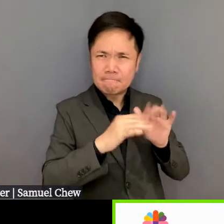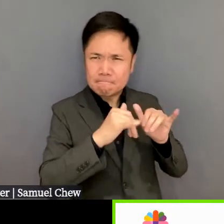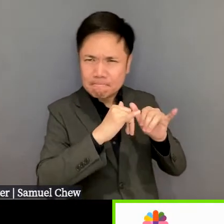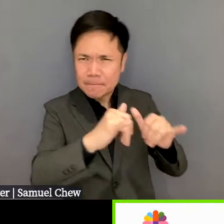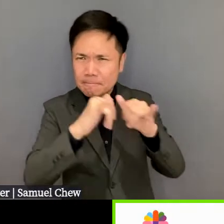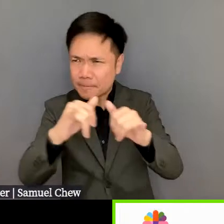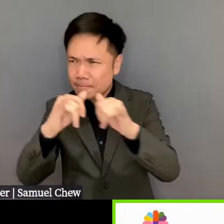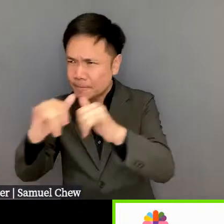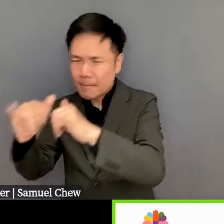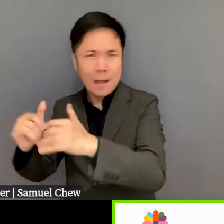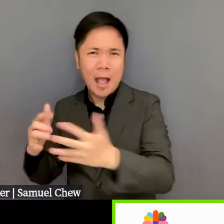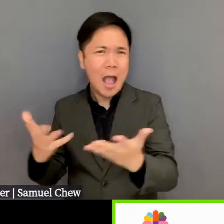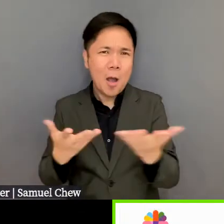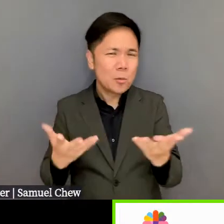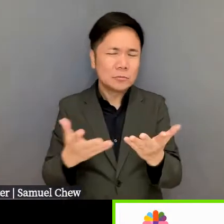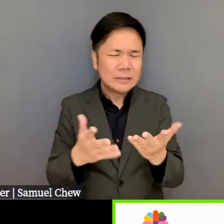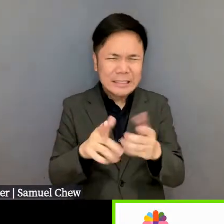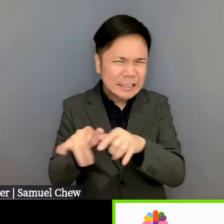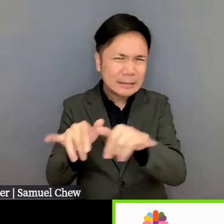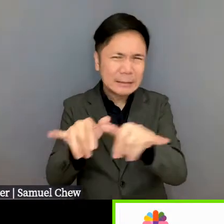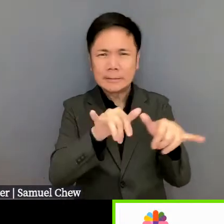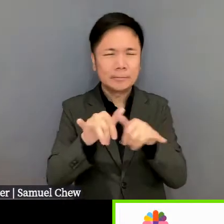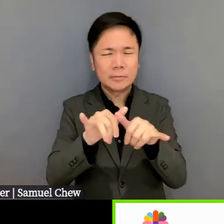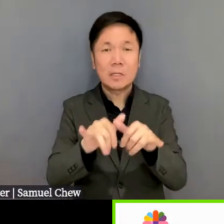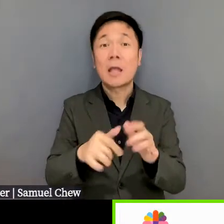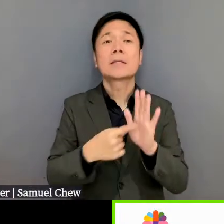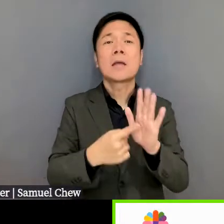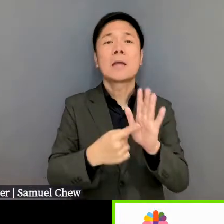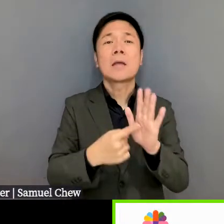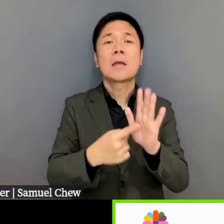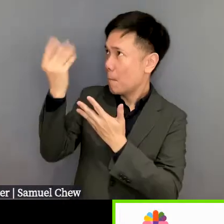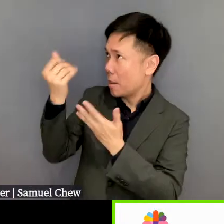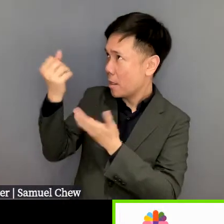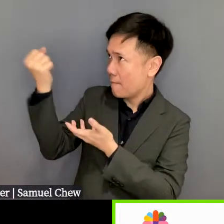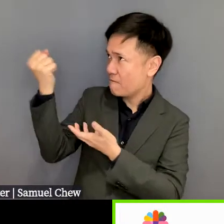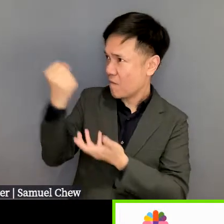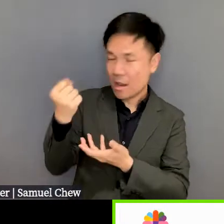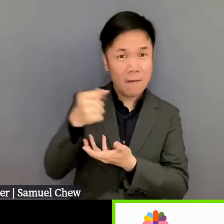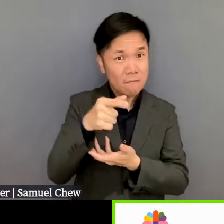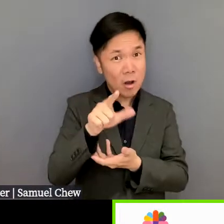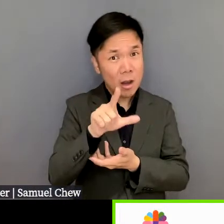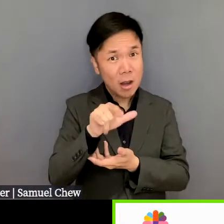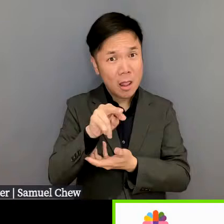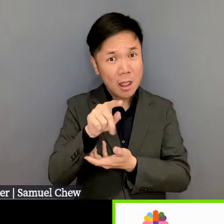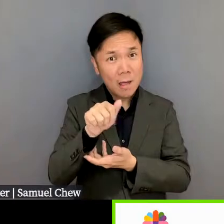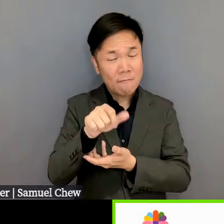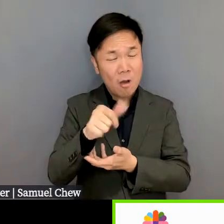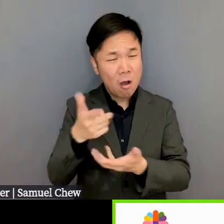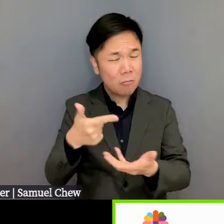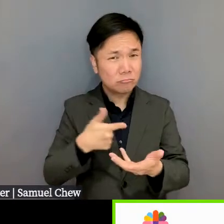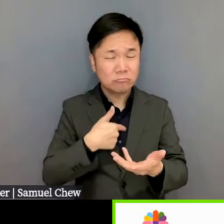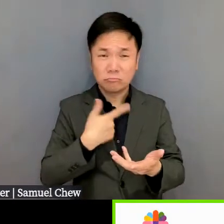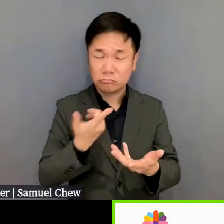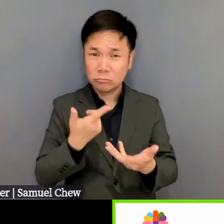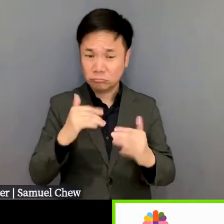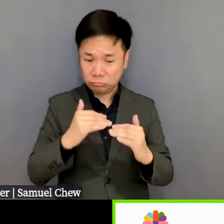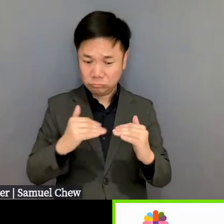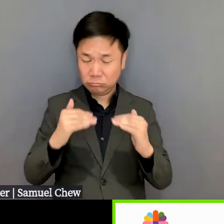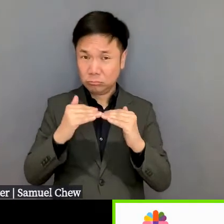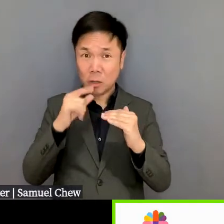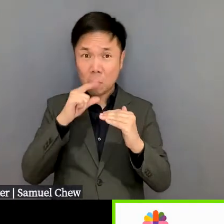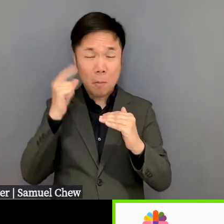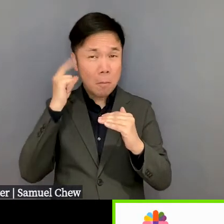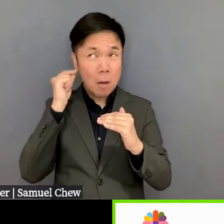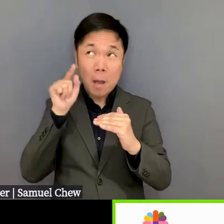funding or any kinds of financial support for your work on gender equality, either from the government, from